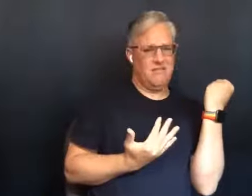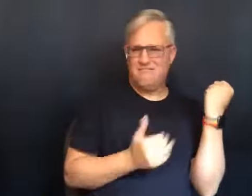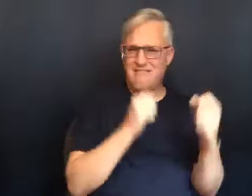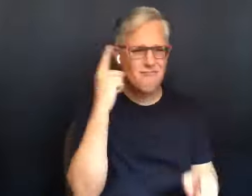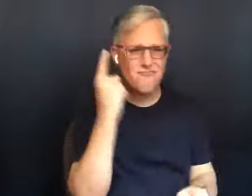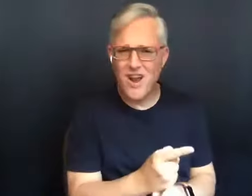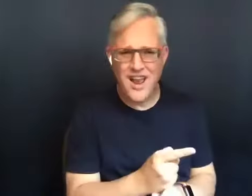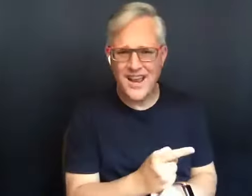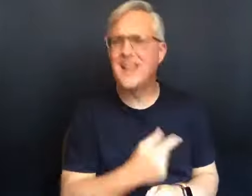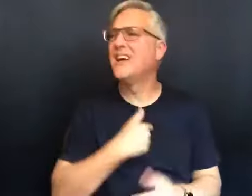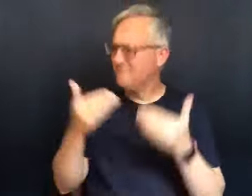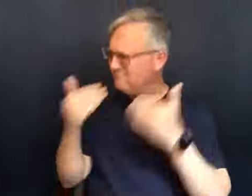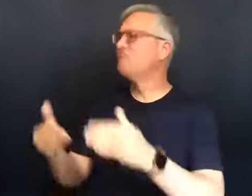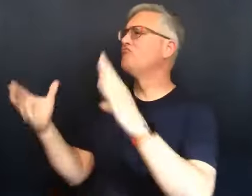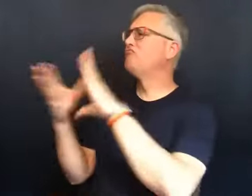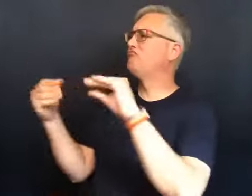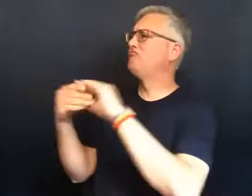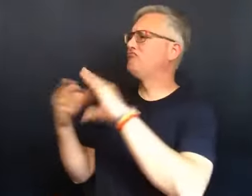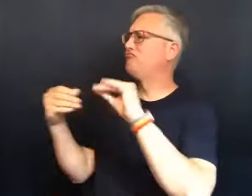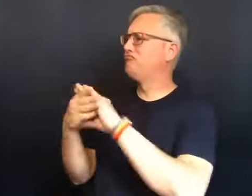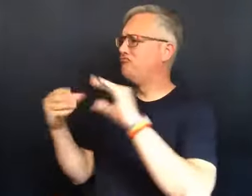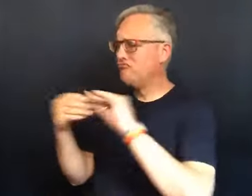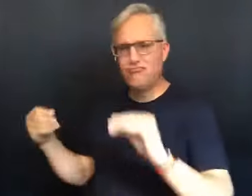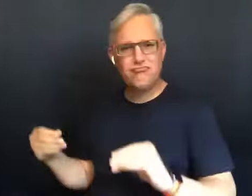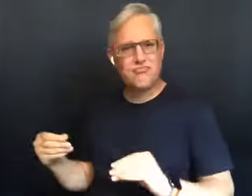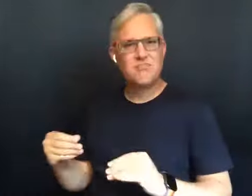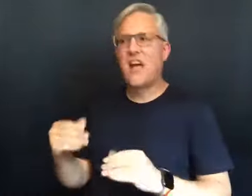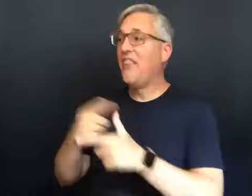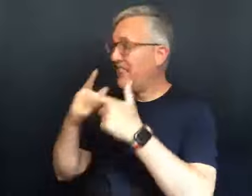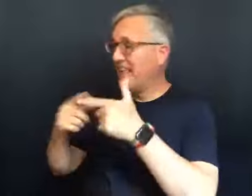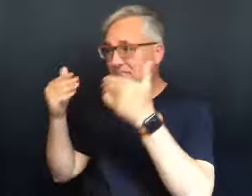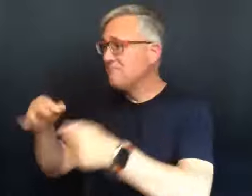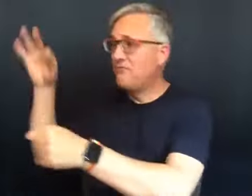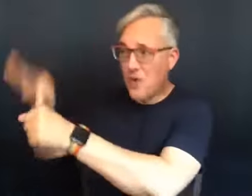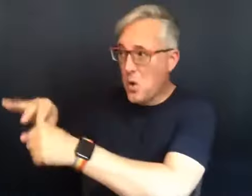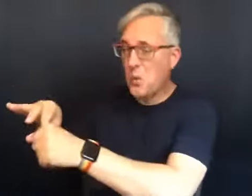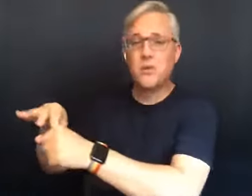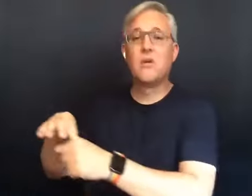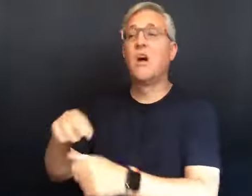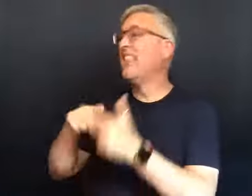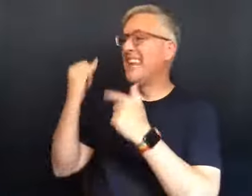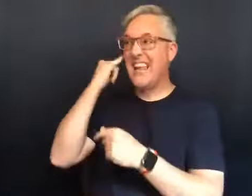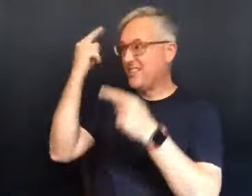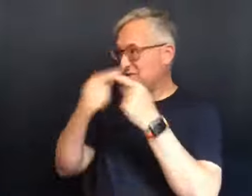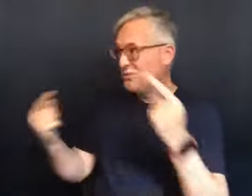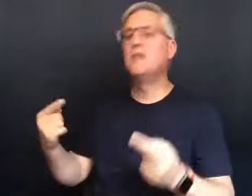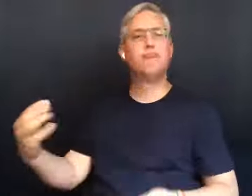long, loving debates about issues. And that's the time to rehash that. It ought to be